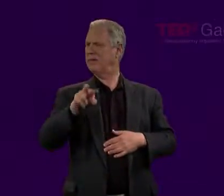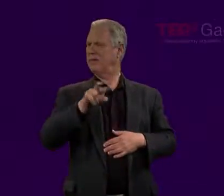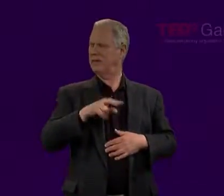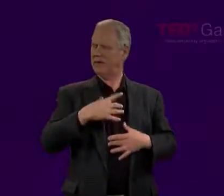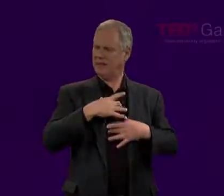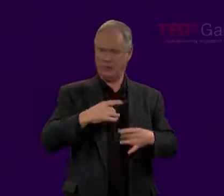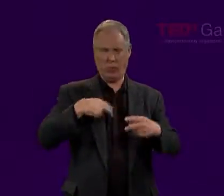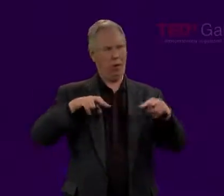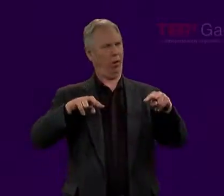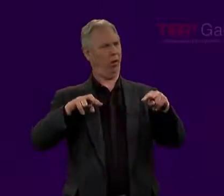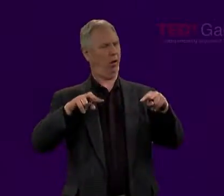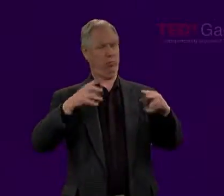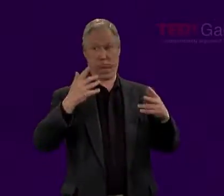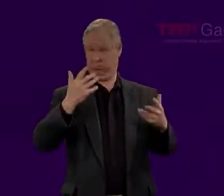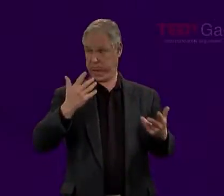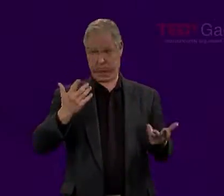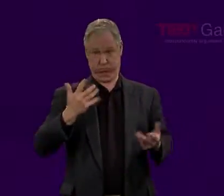So that means